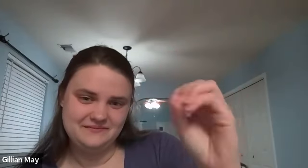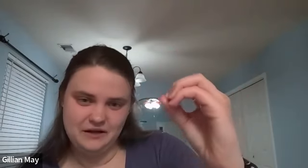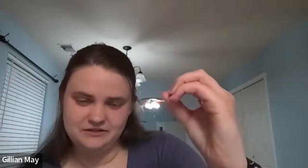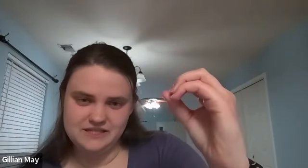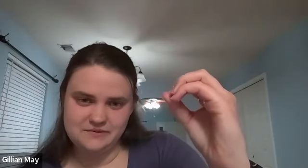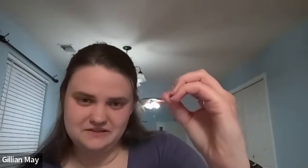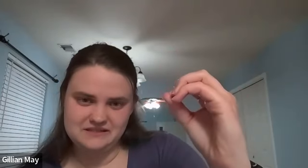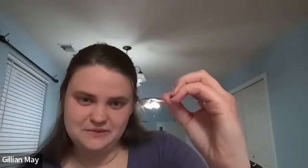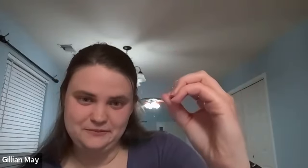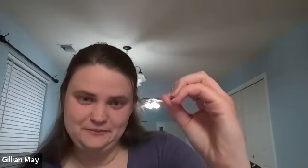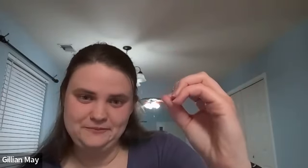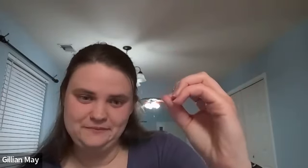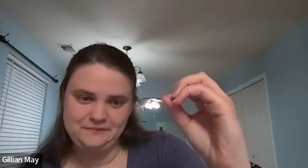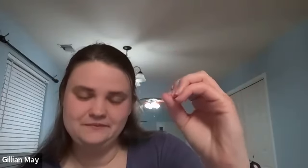I'll turn sideways so you can see it better.